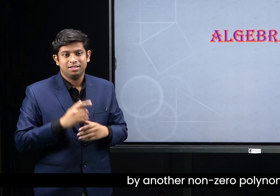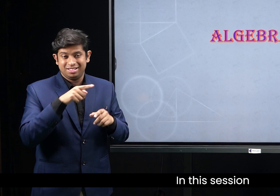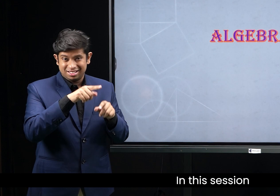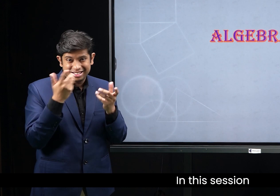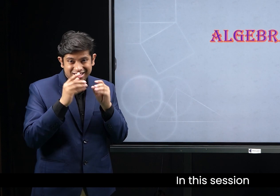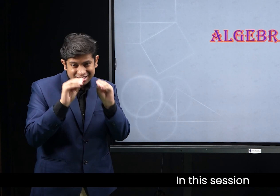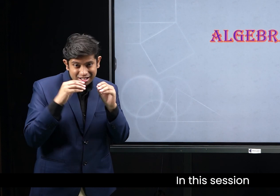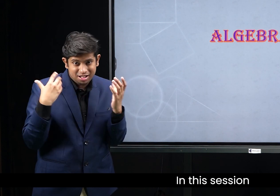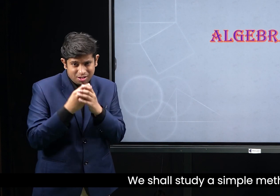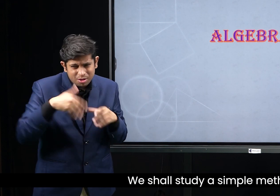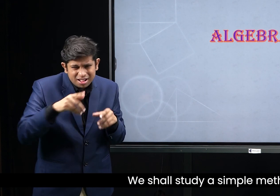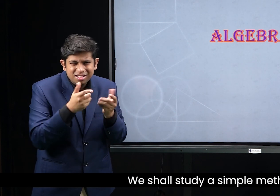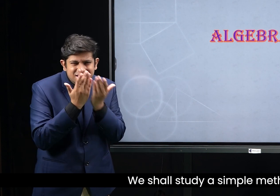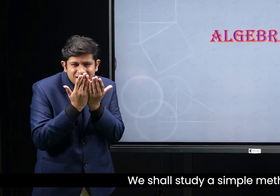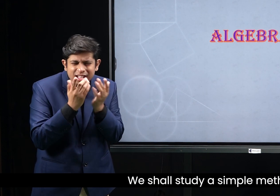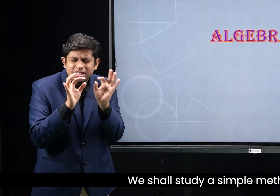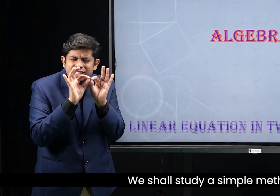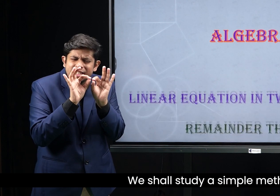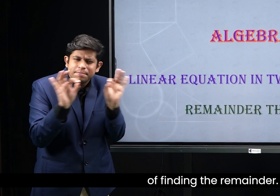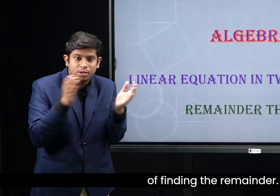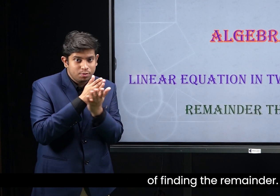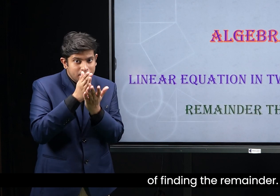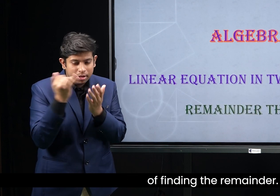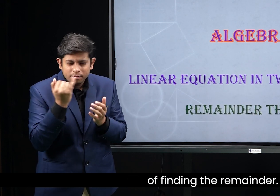In this session, we shall study a simple method of finding the remainder.